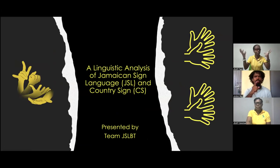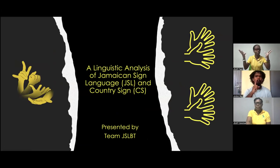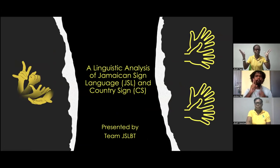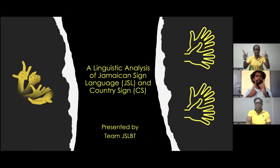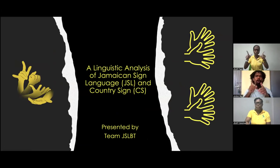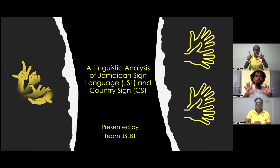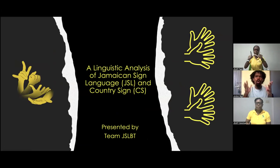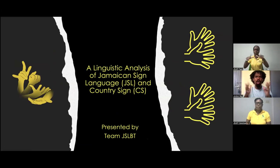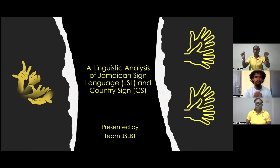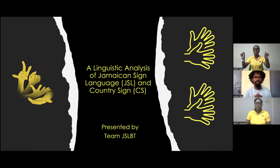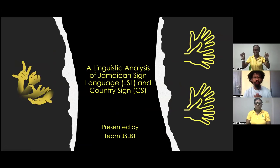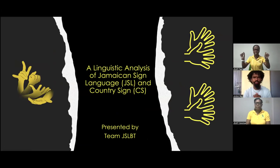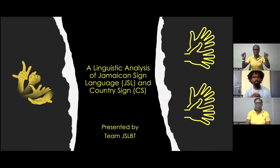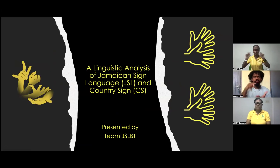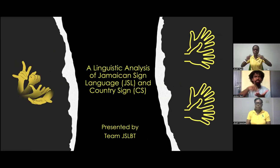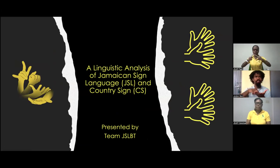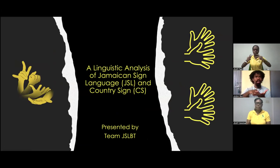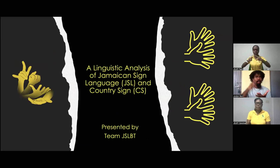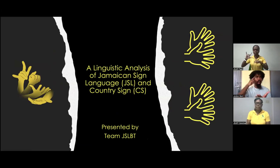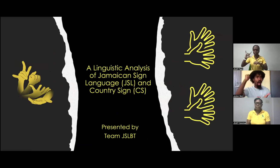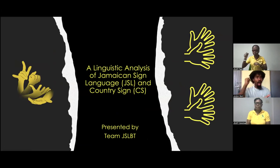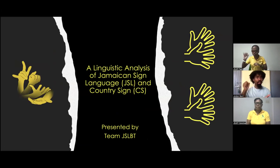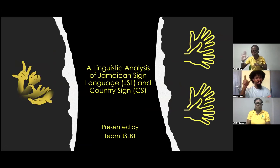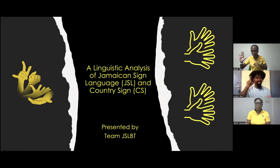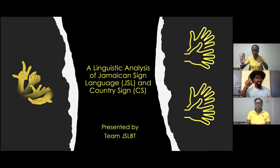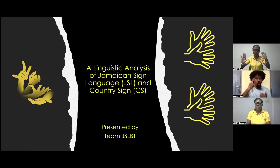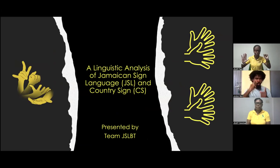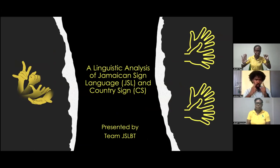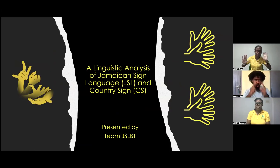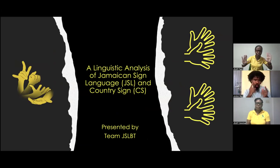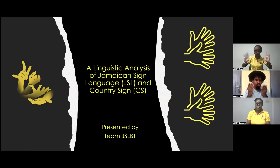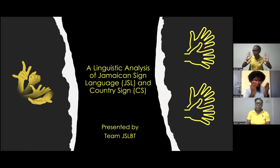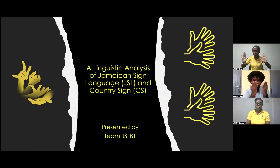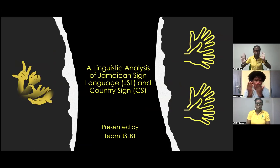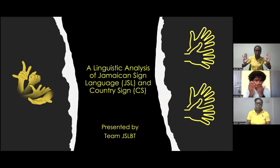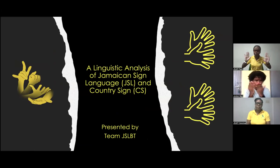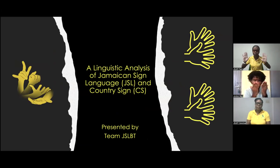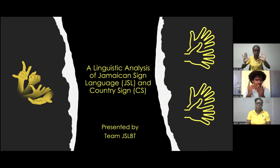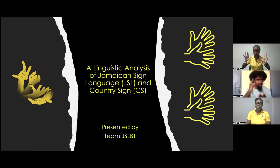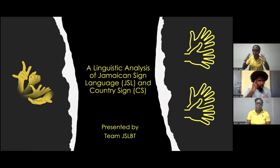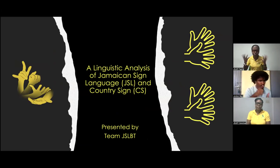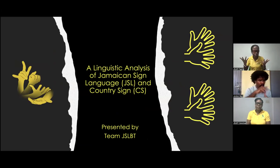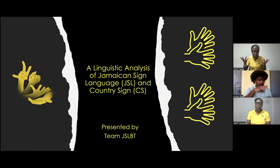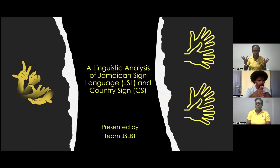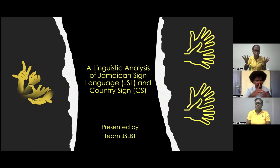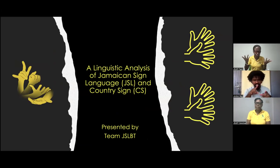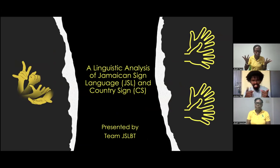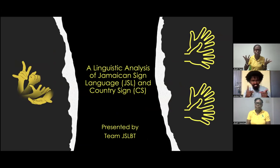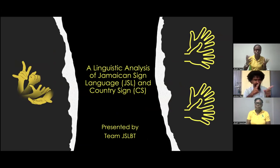All right, so this presentation is focusing on a linguistic analysis of JSL